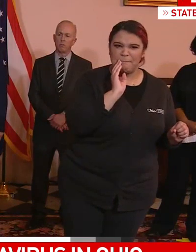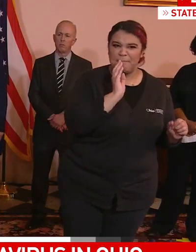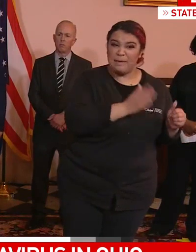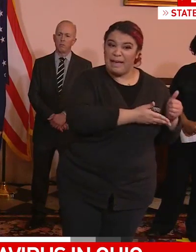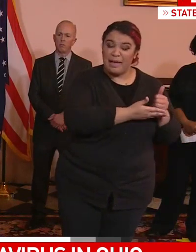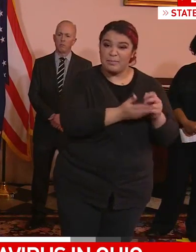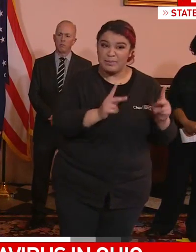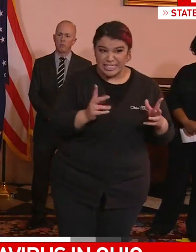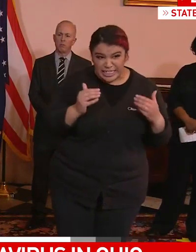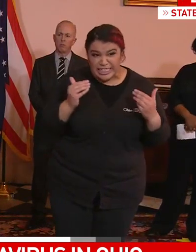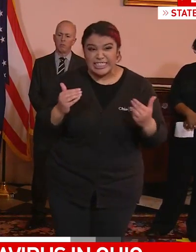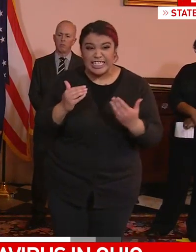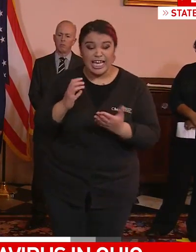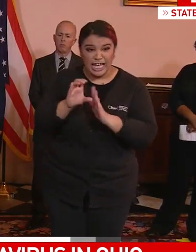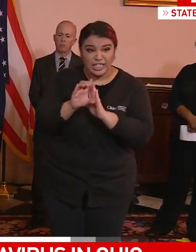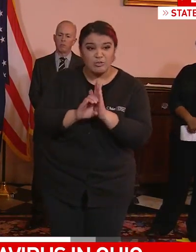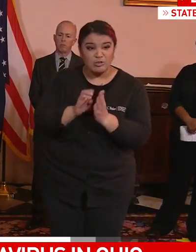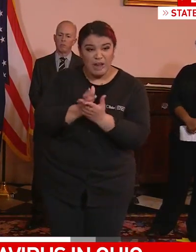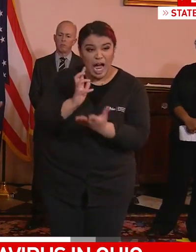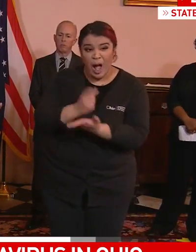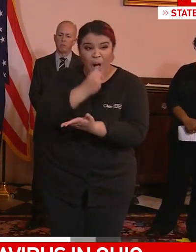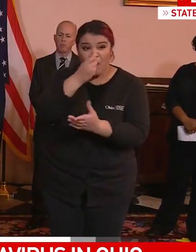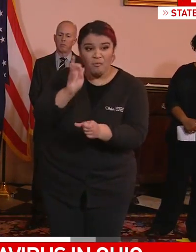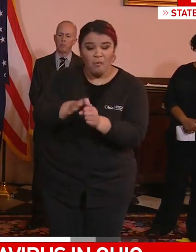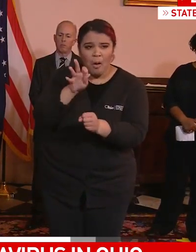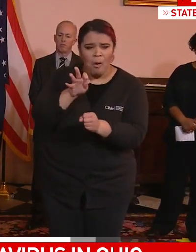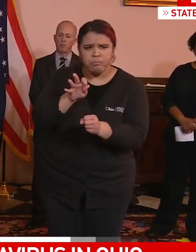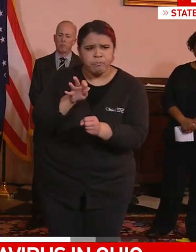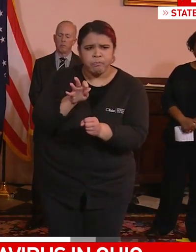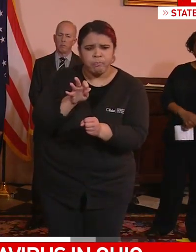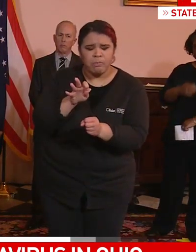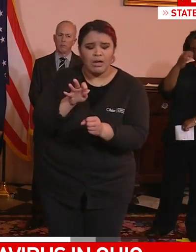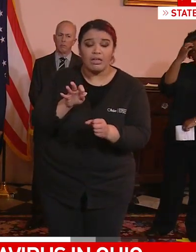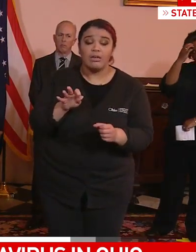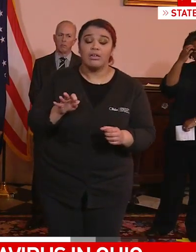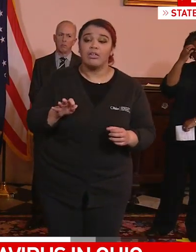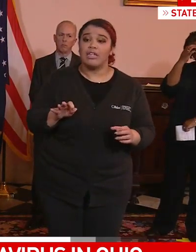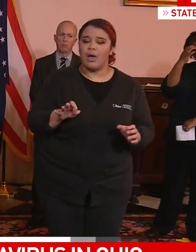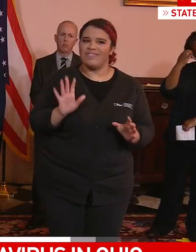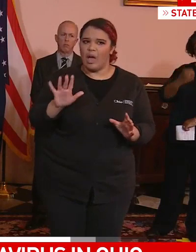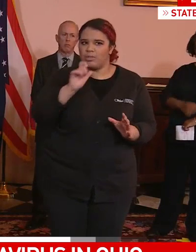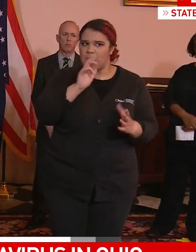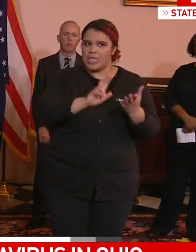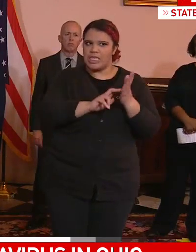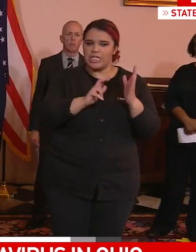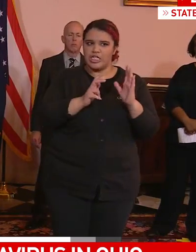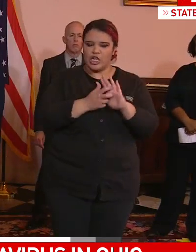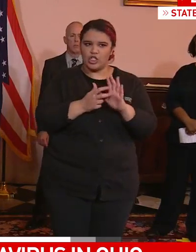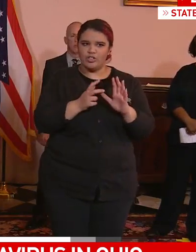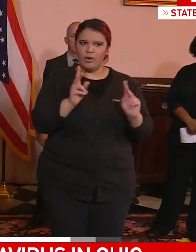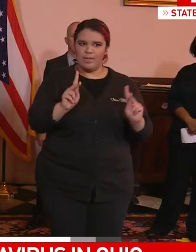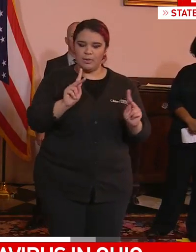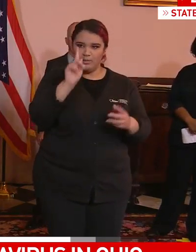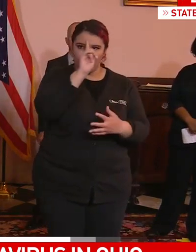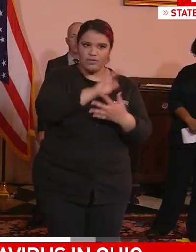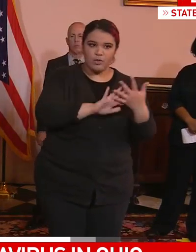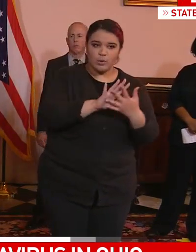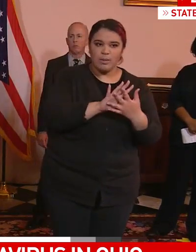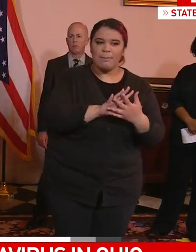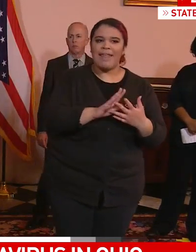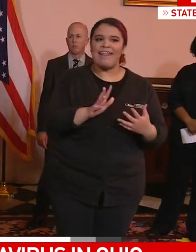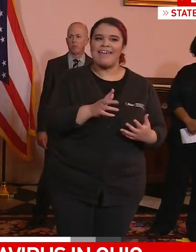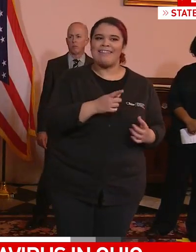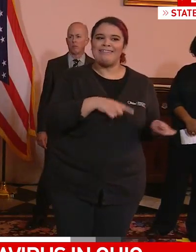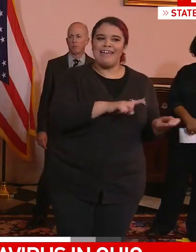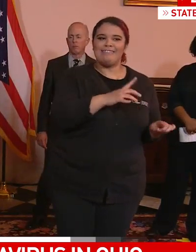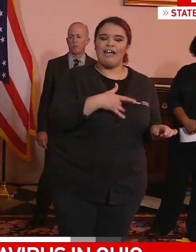the messages they were getting, and no one intended it this way, but the messages they were getting was that was vote suppression, and